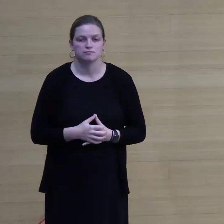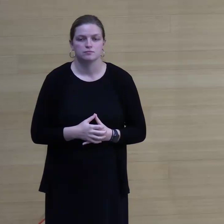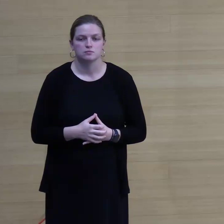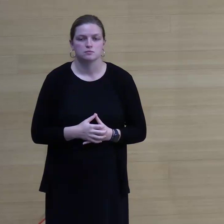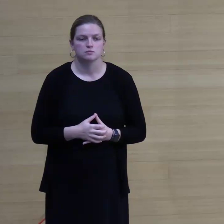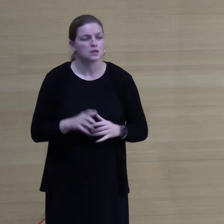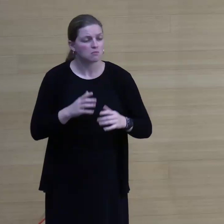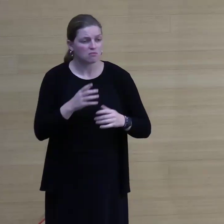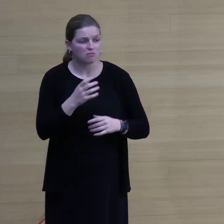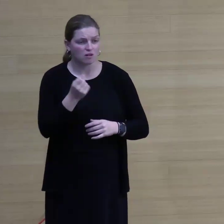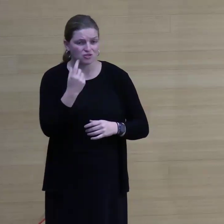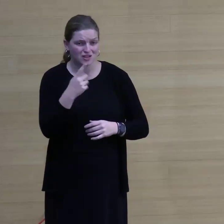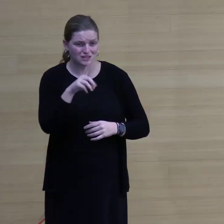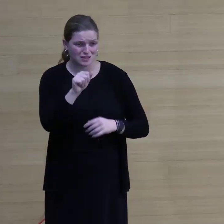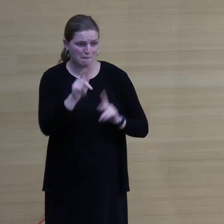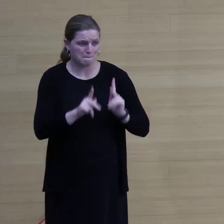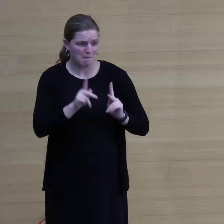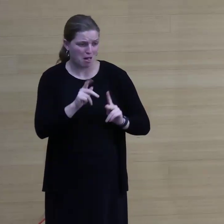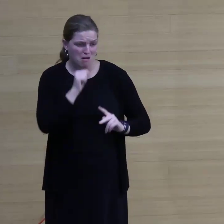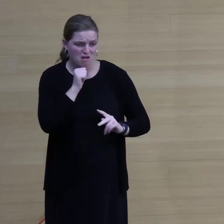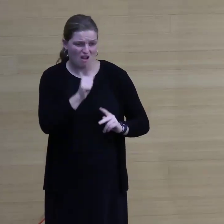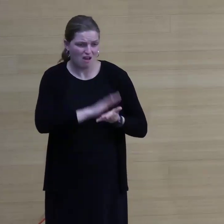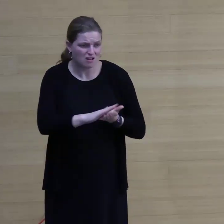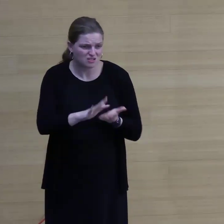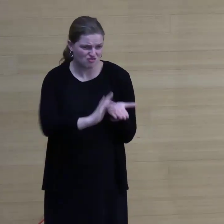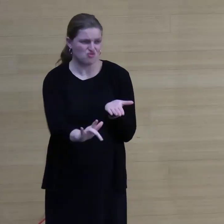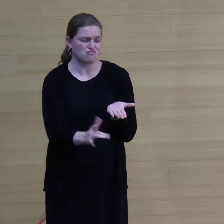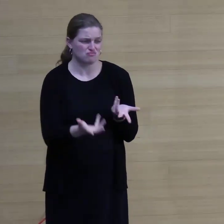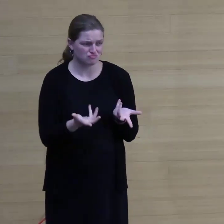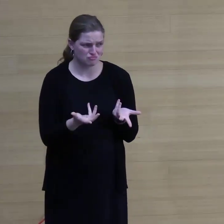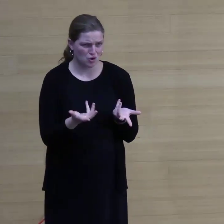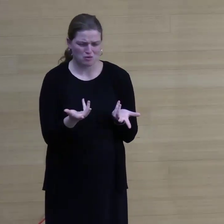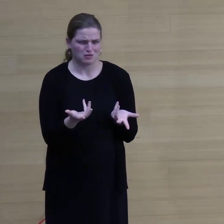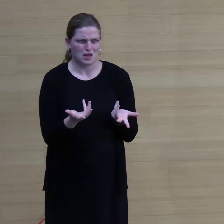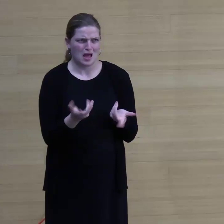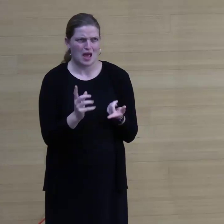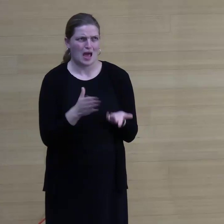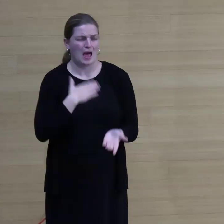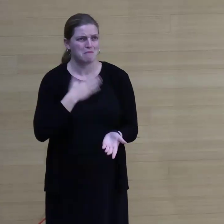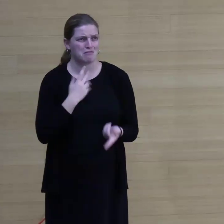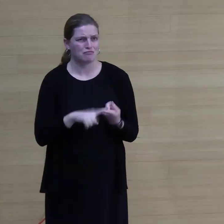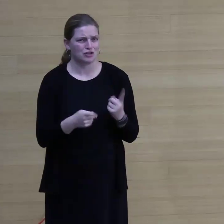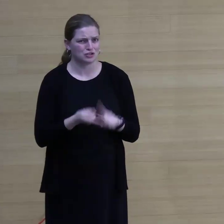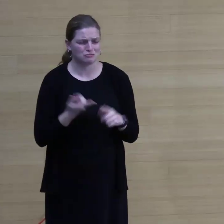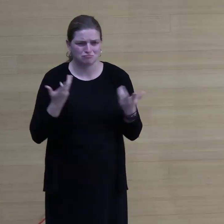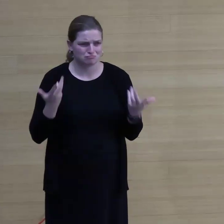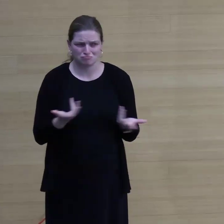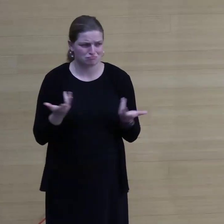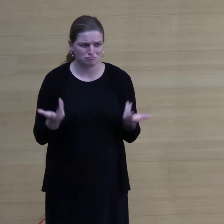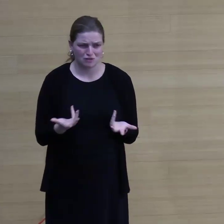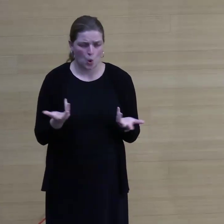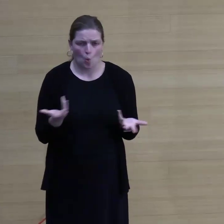but some disabled people are jerks. What if they don't want to be are we gonna talk like happy friendships? Like what kind